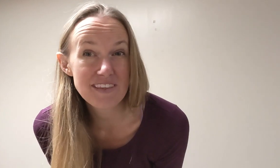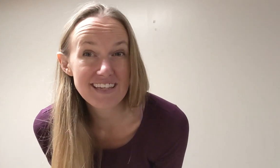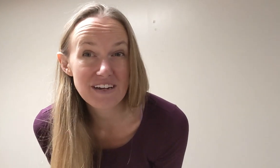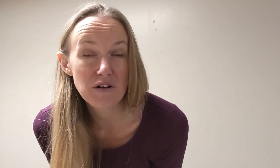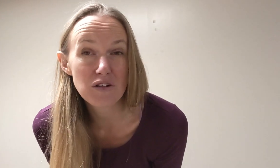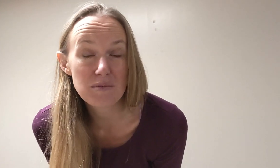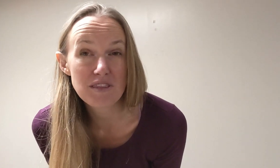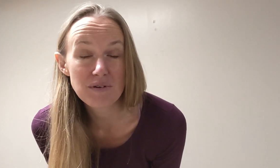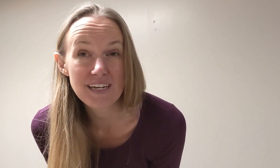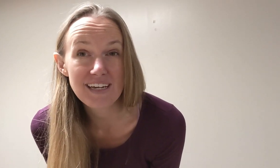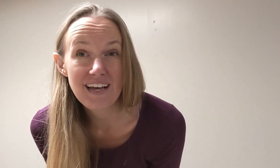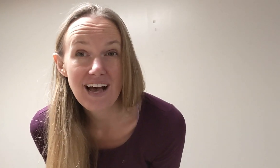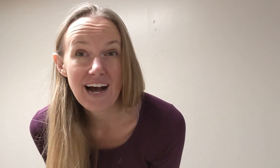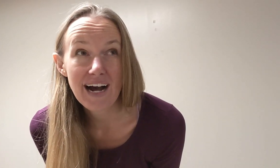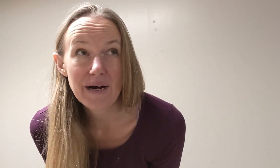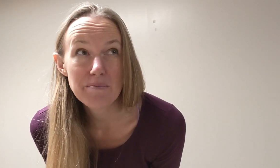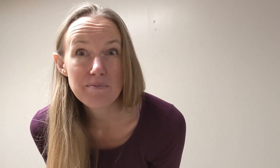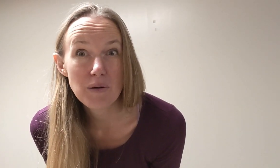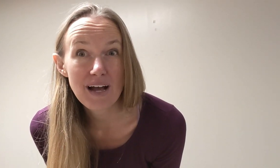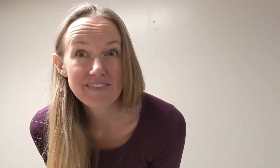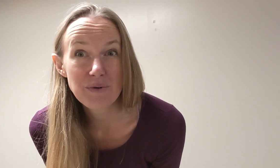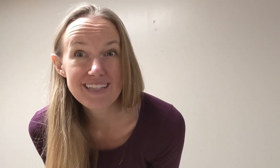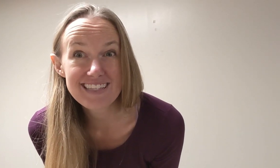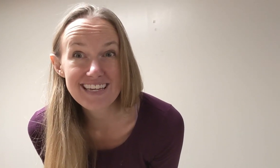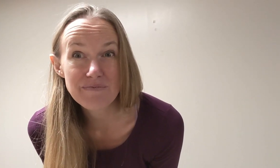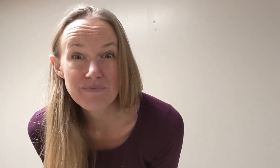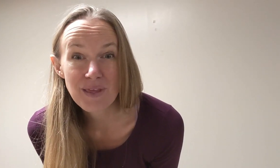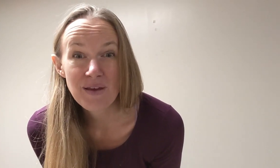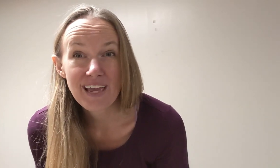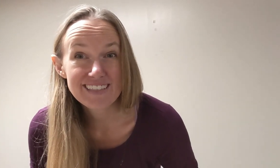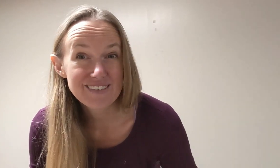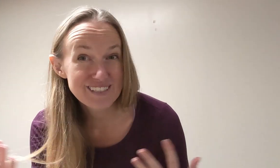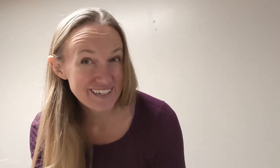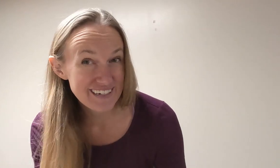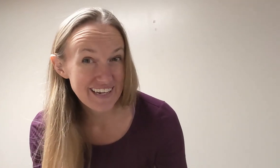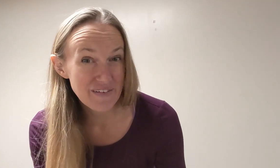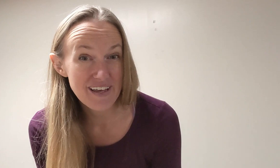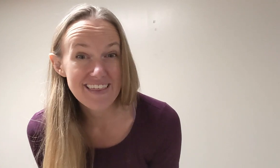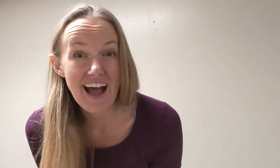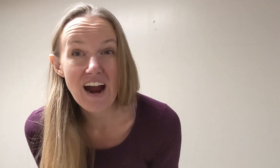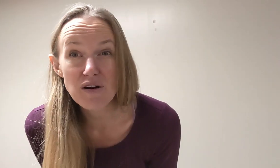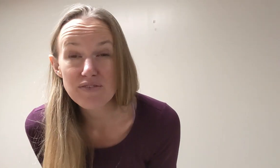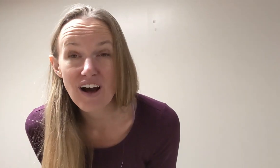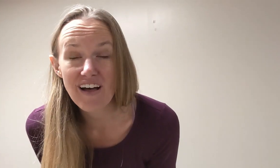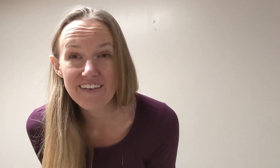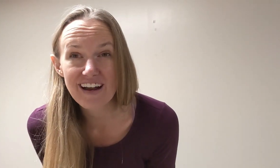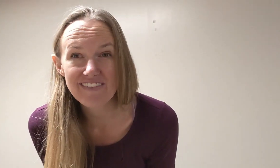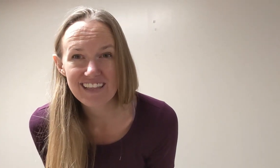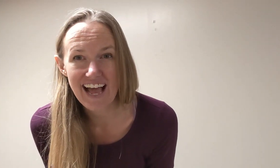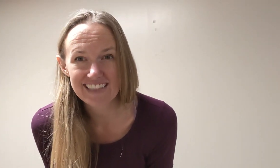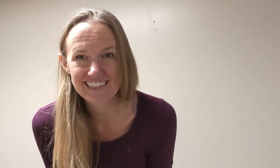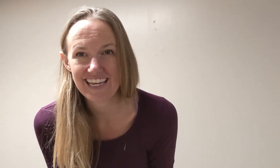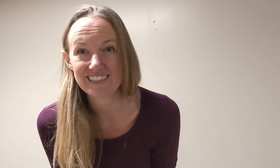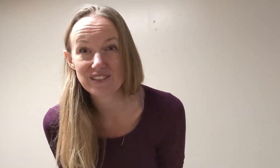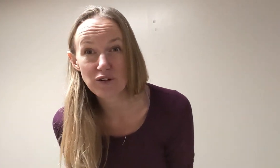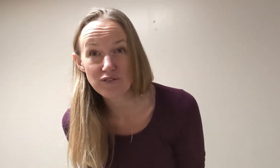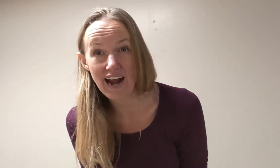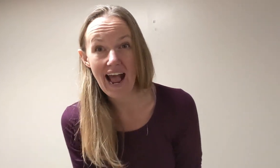everything, then it'll only be 3. But we'll have to wait and see. Okay, so starting with Our Father Everlasting. So for